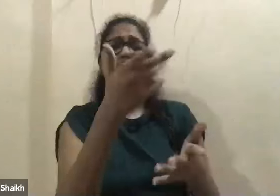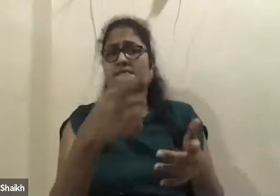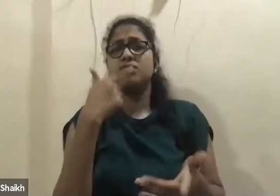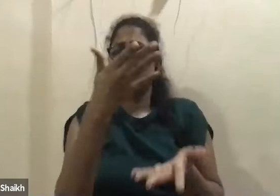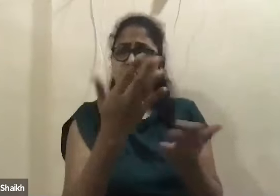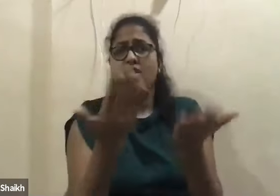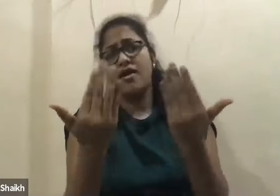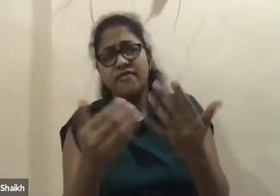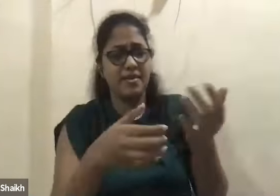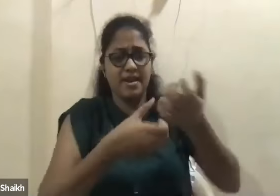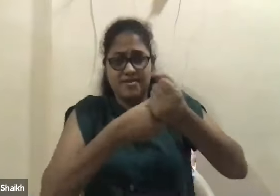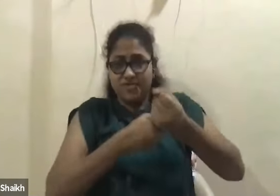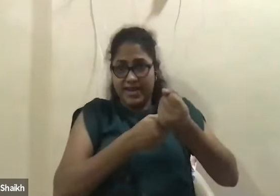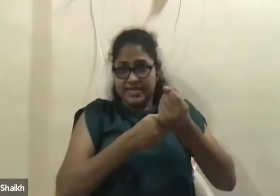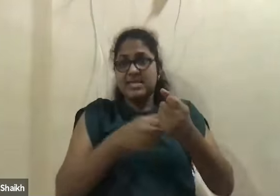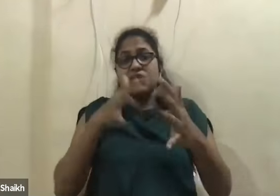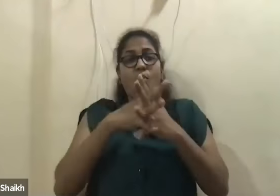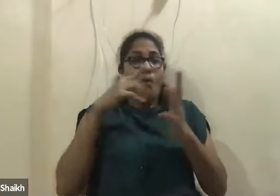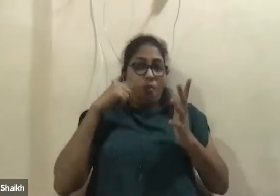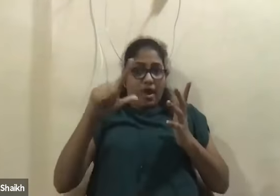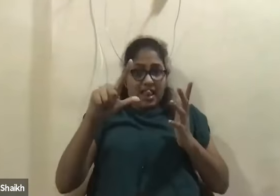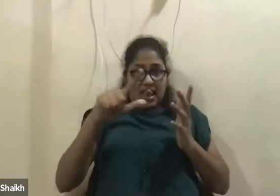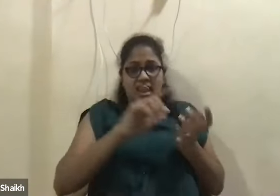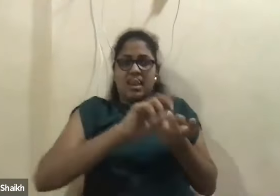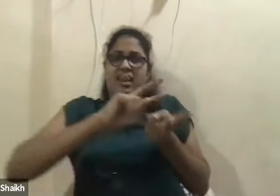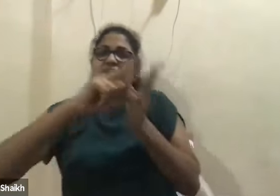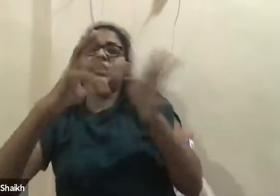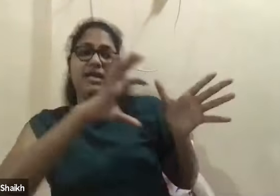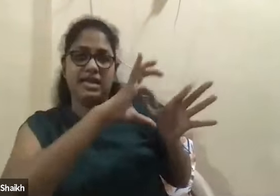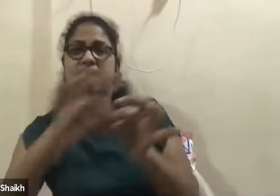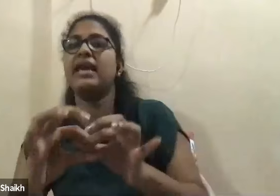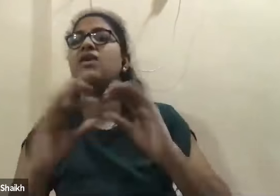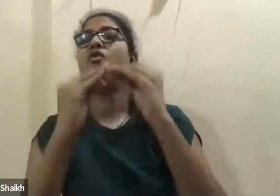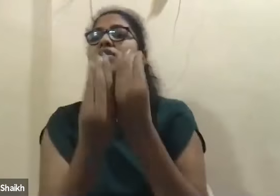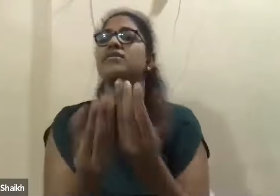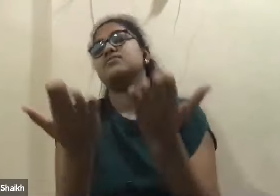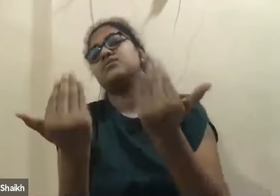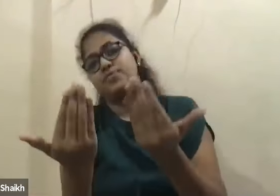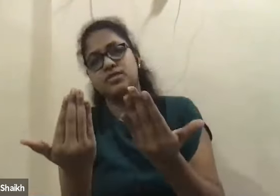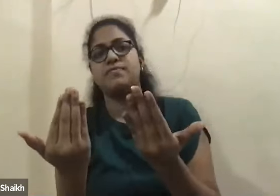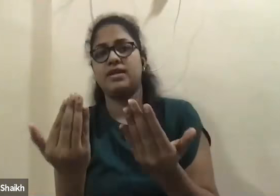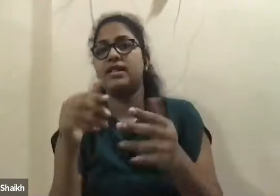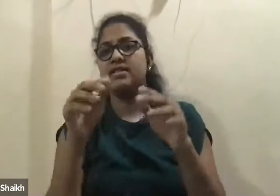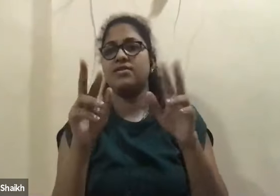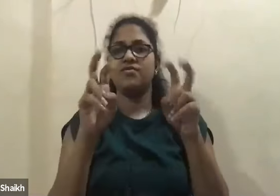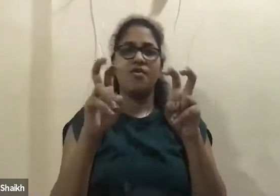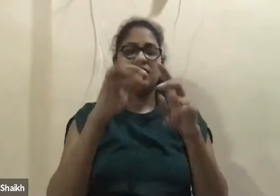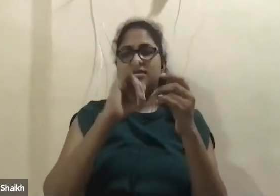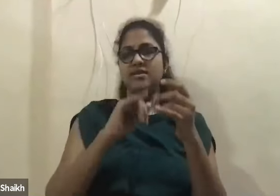entire trust deed can be a part of will. So that becomes a statute. Okay. It becomes,